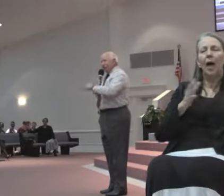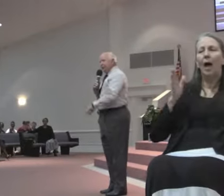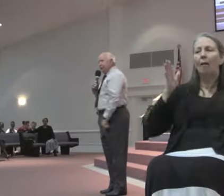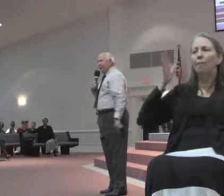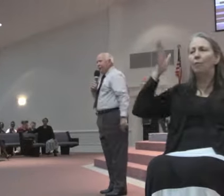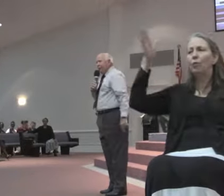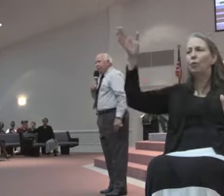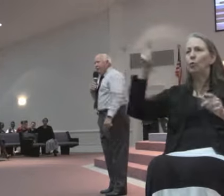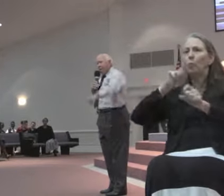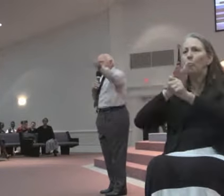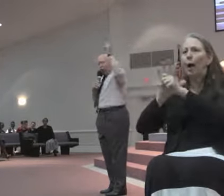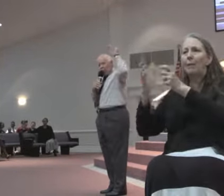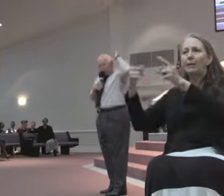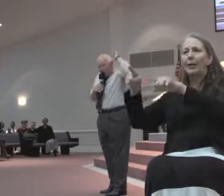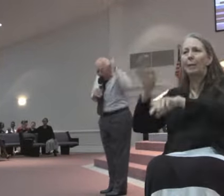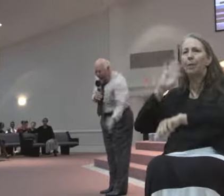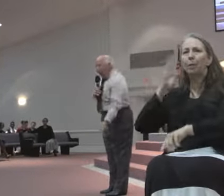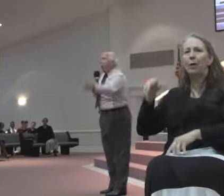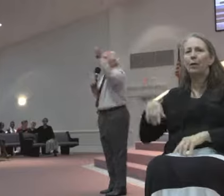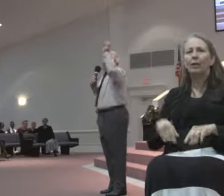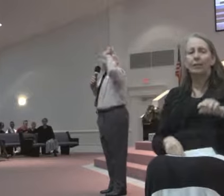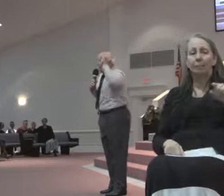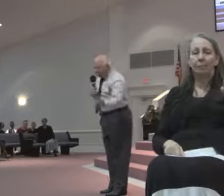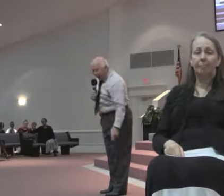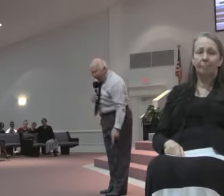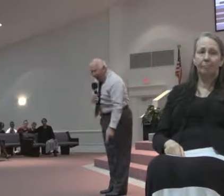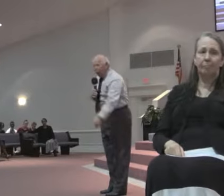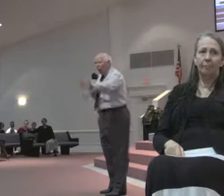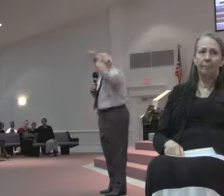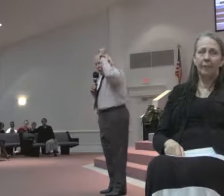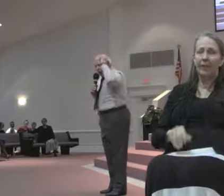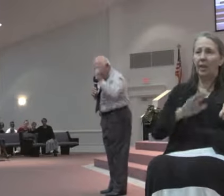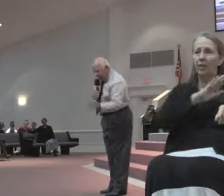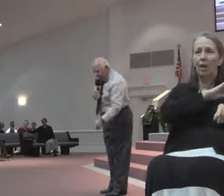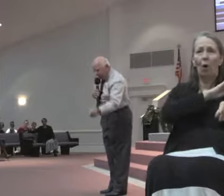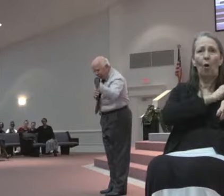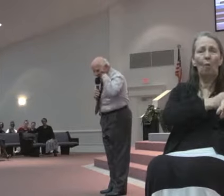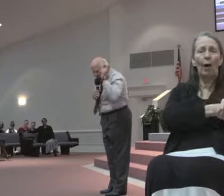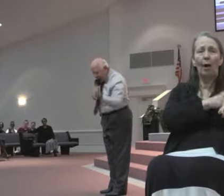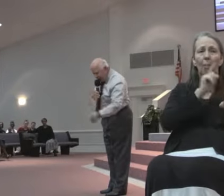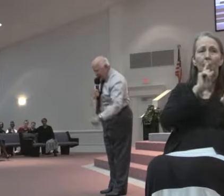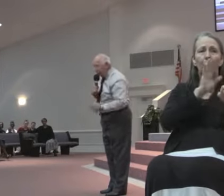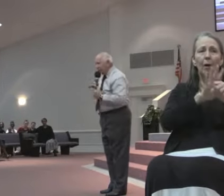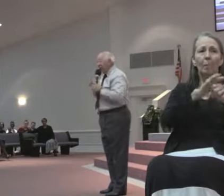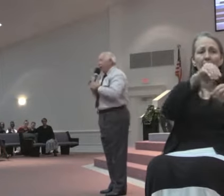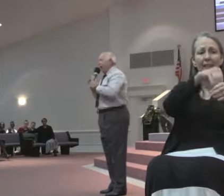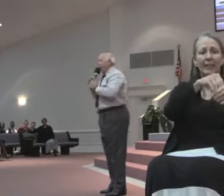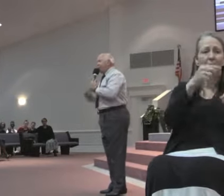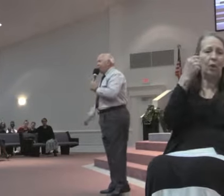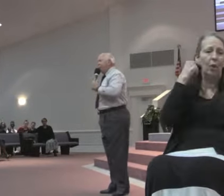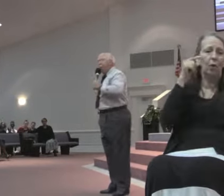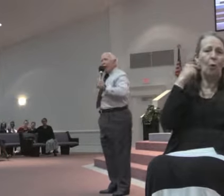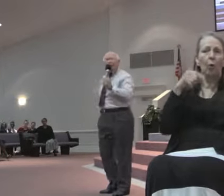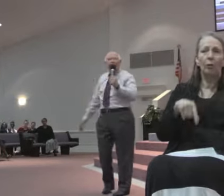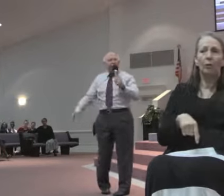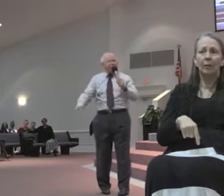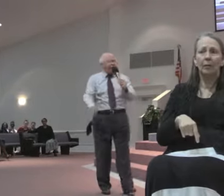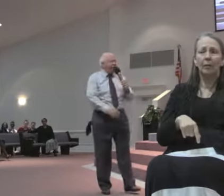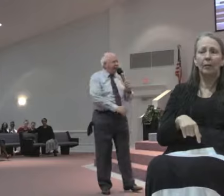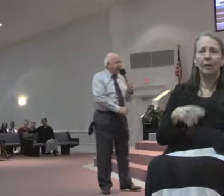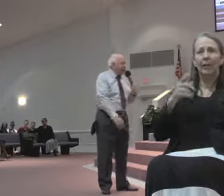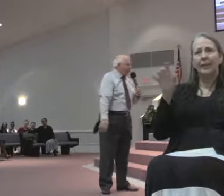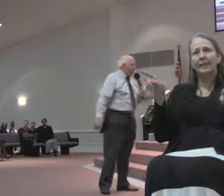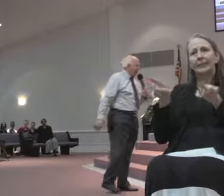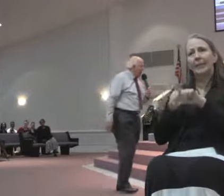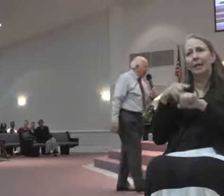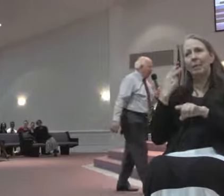promise that there was no power or promise in the gold. And we have been wrapping